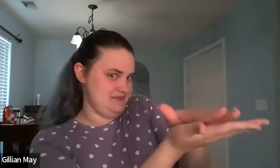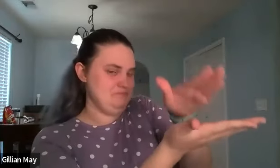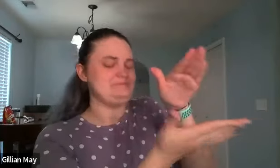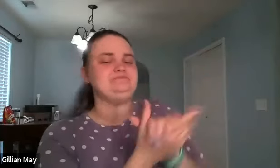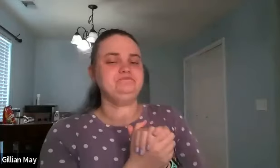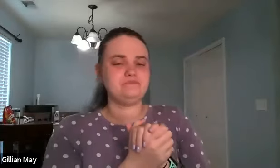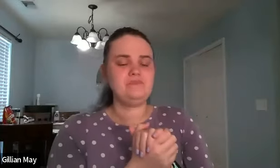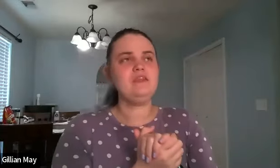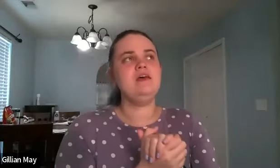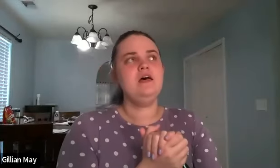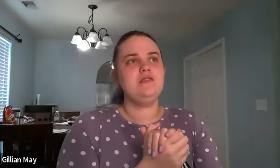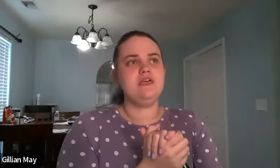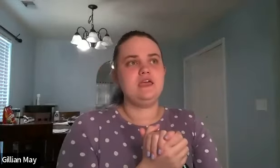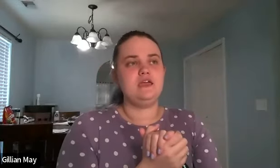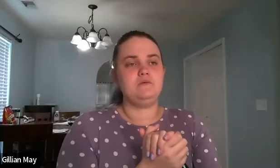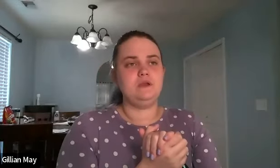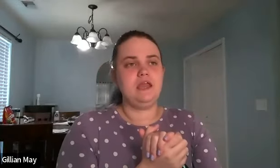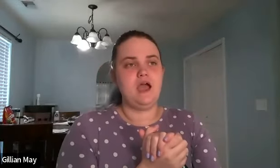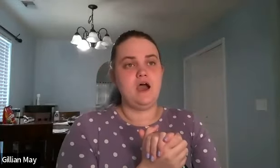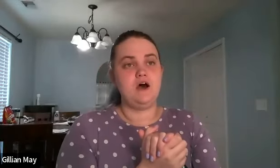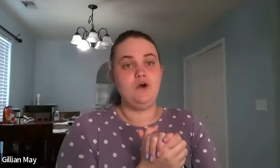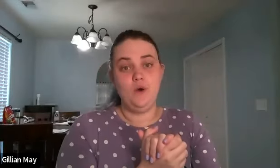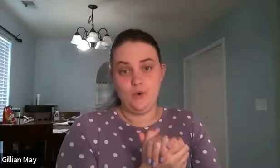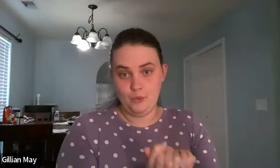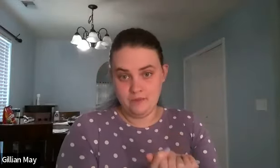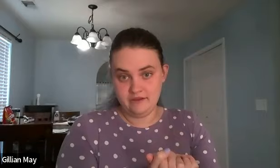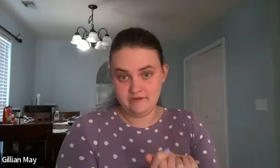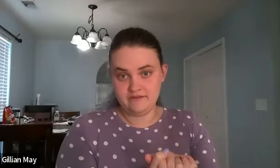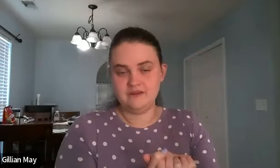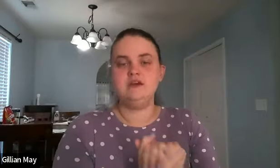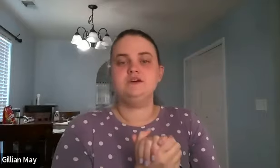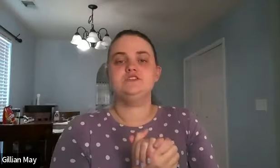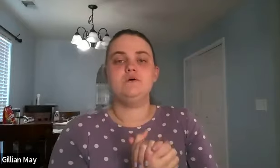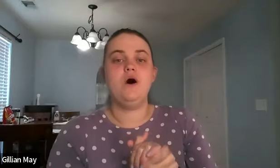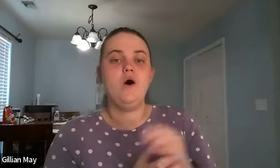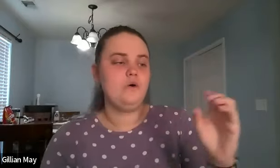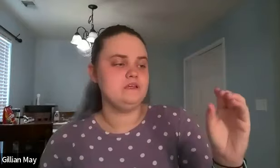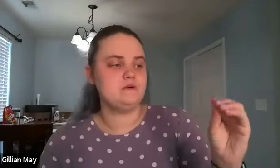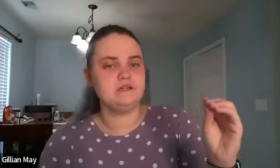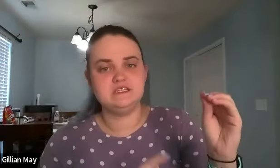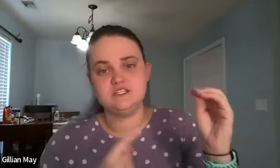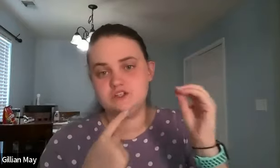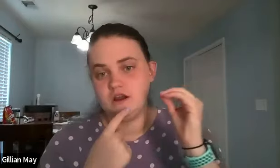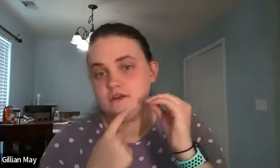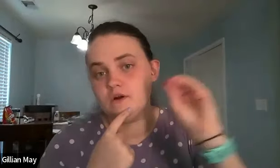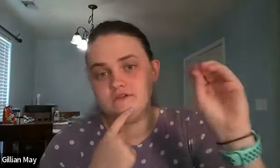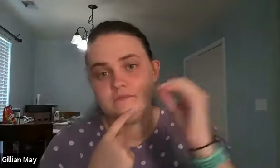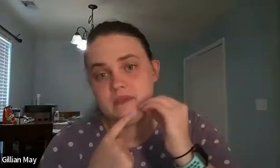Yep. Then we have home. So home is going to start at the corner of your